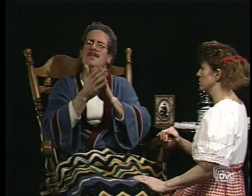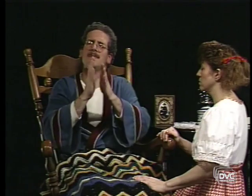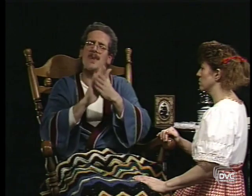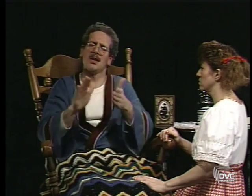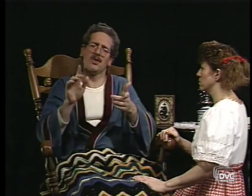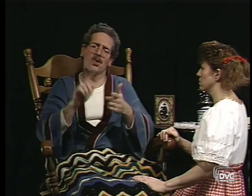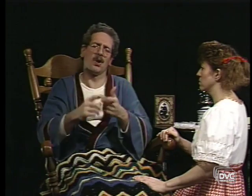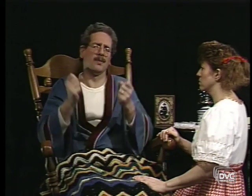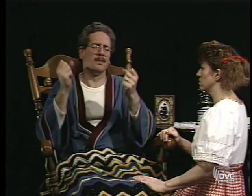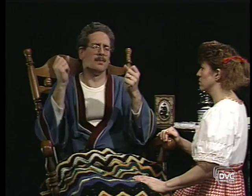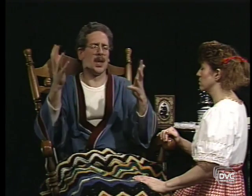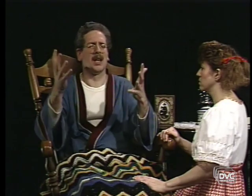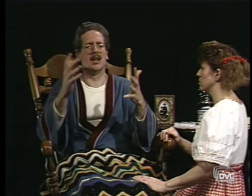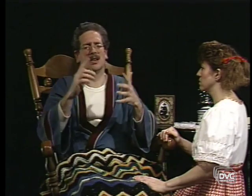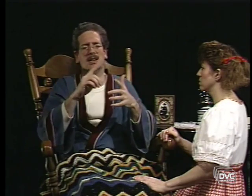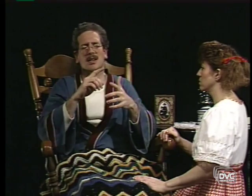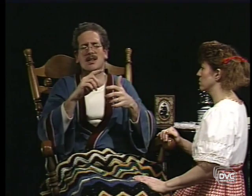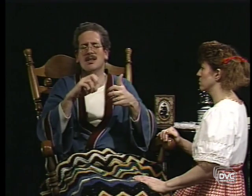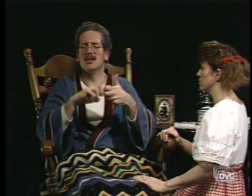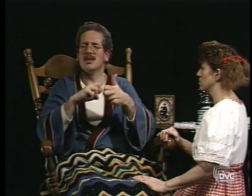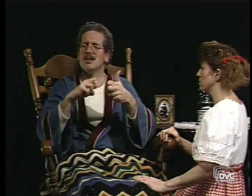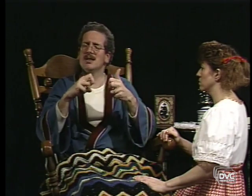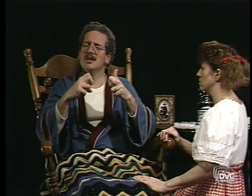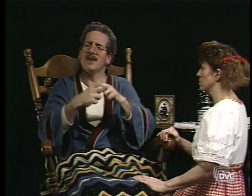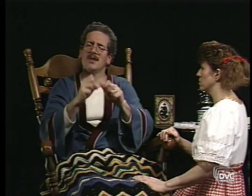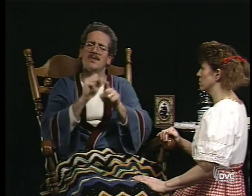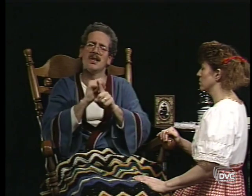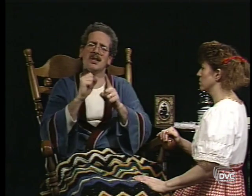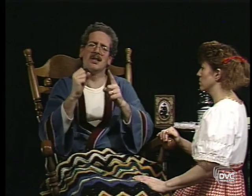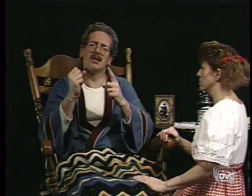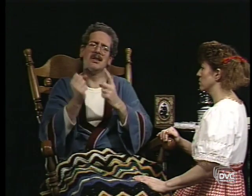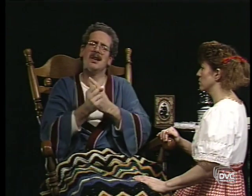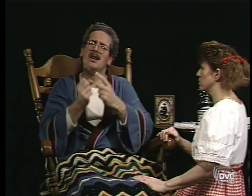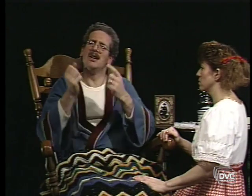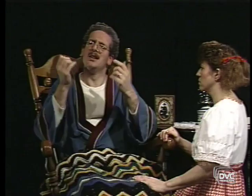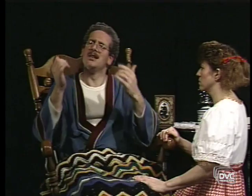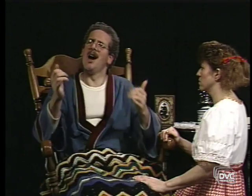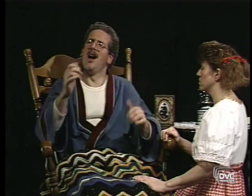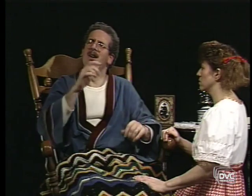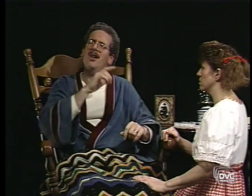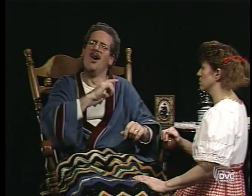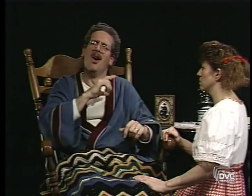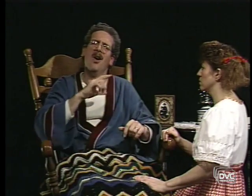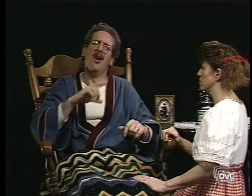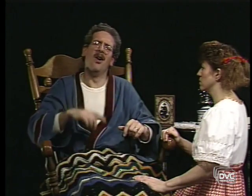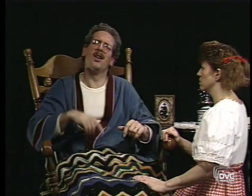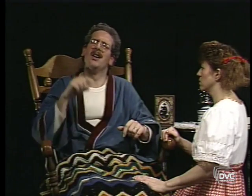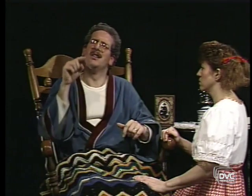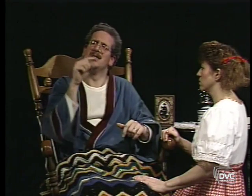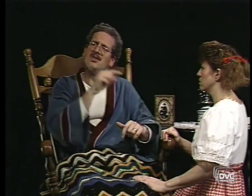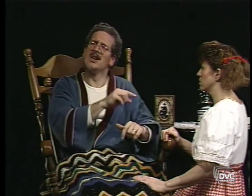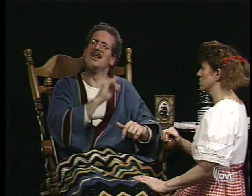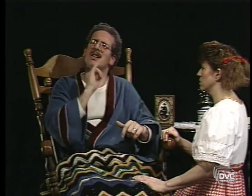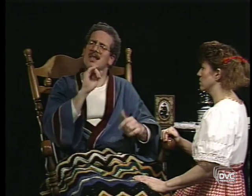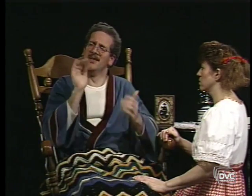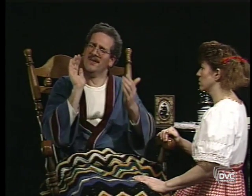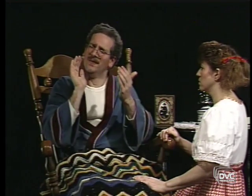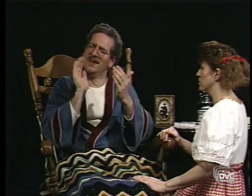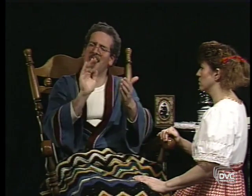and gave peace to many difficult situations now Lord she's facing